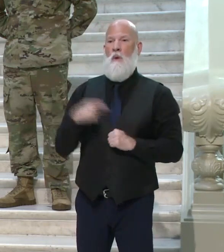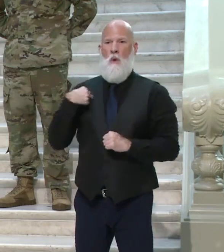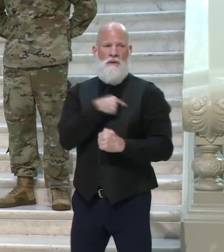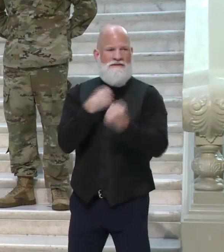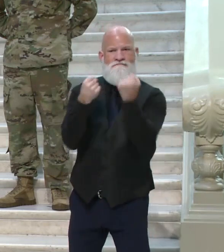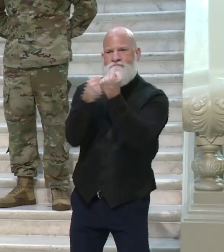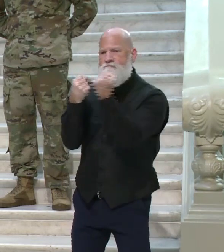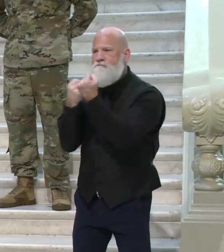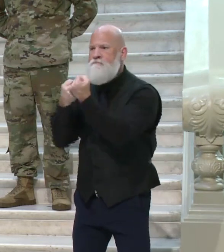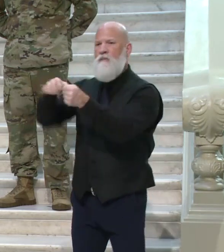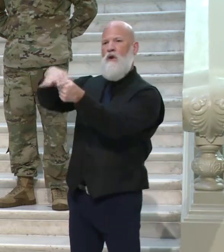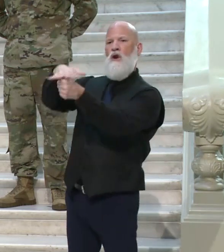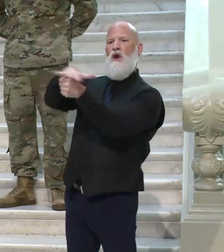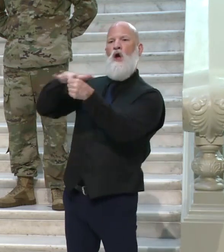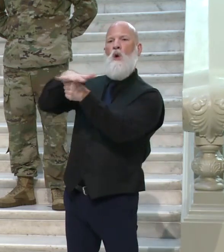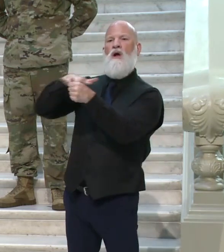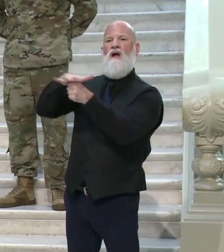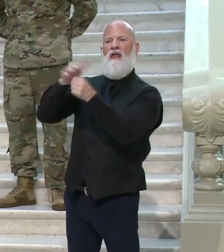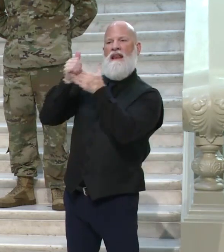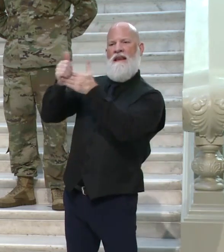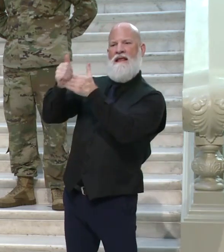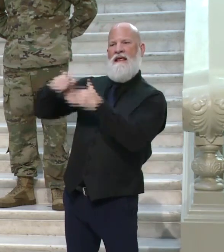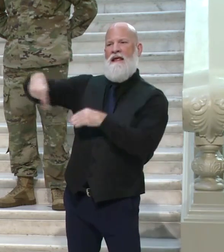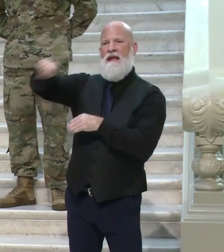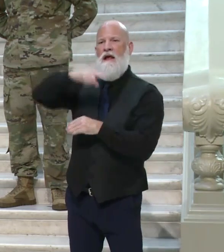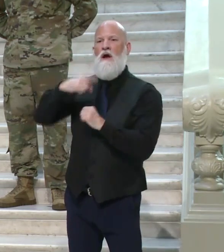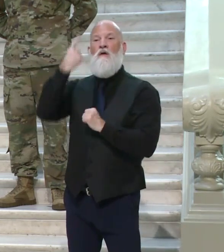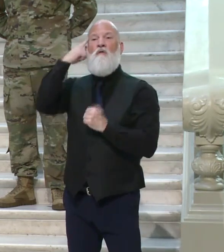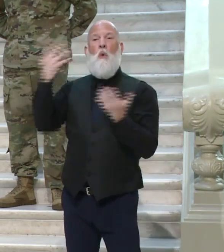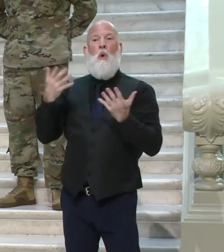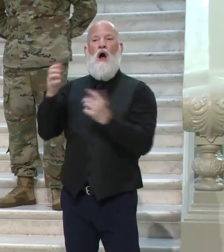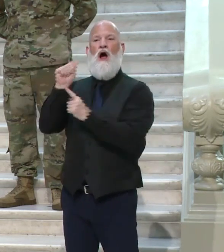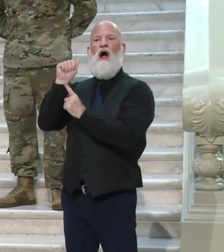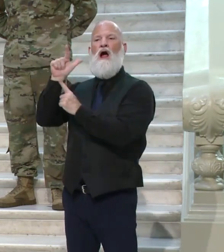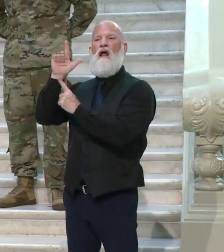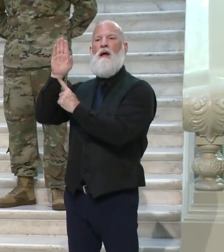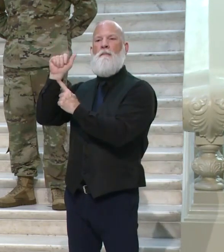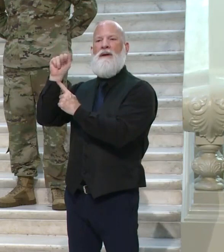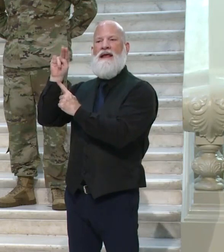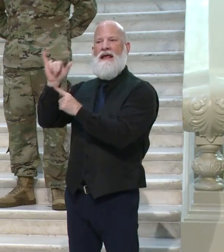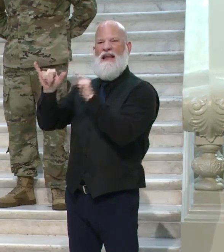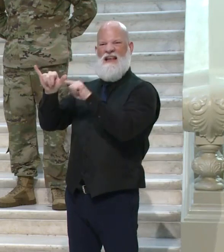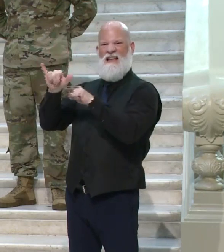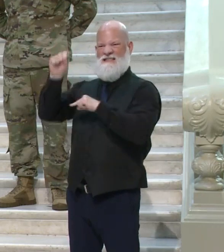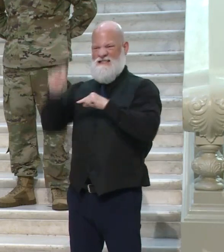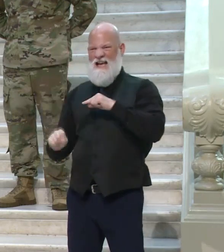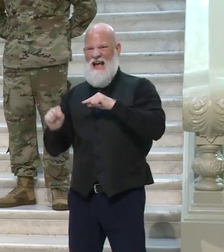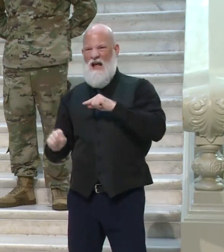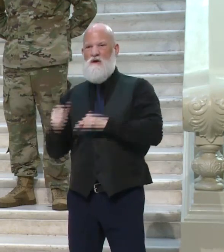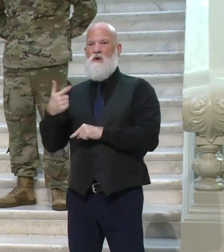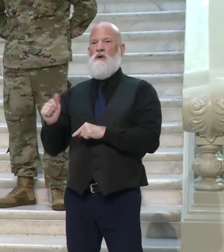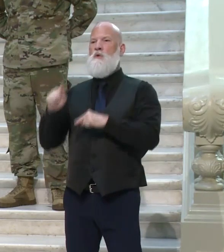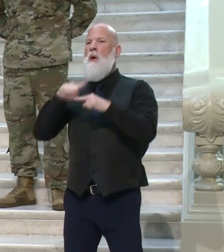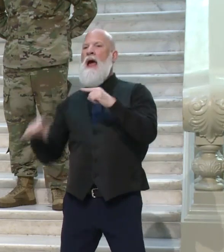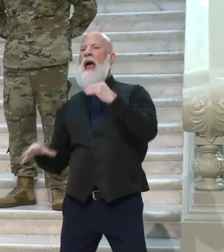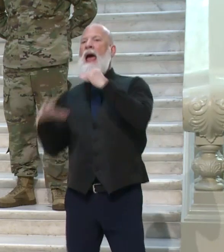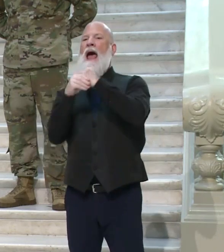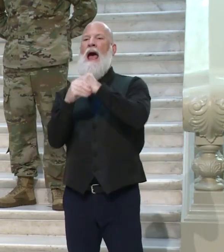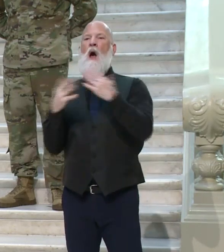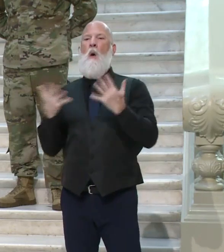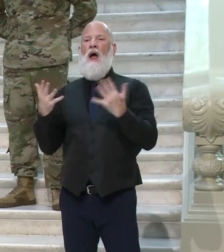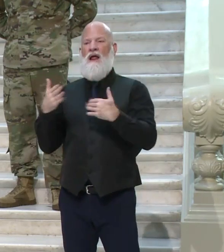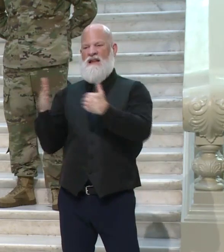Phoebe North in Albany for use by nearby Phoebe Putney Memorial Hospital. Of the 12